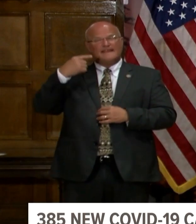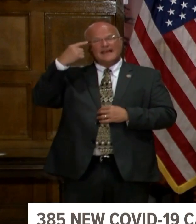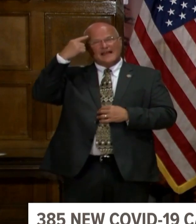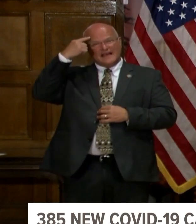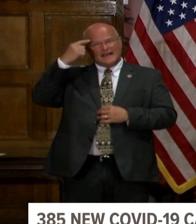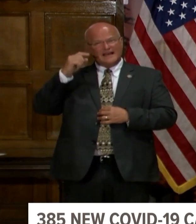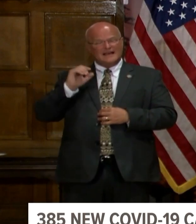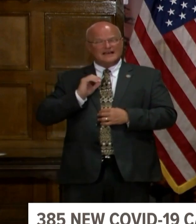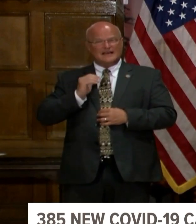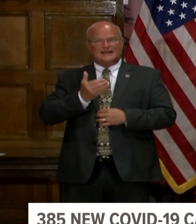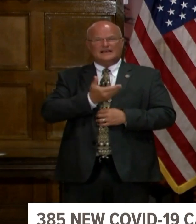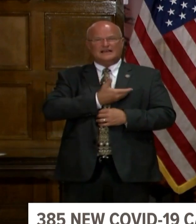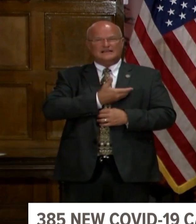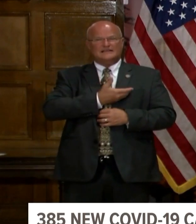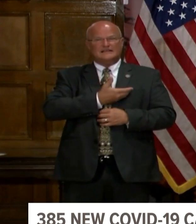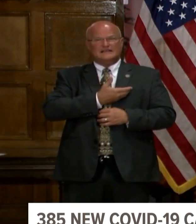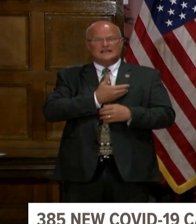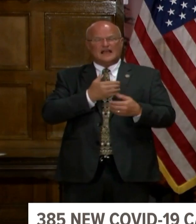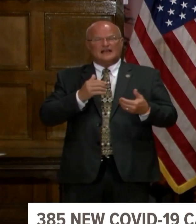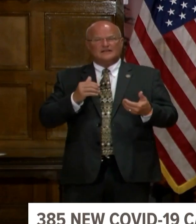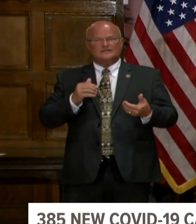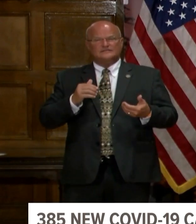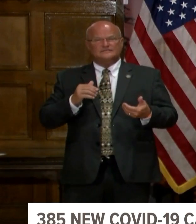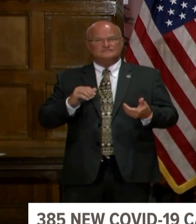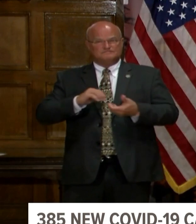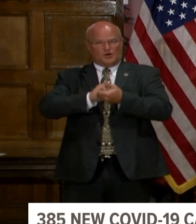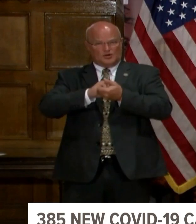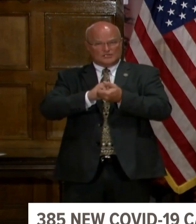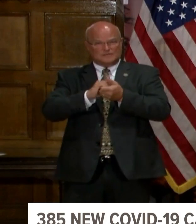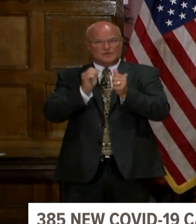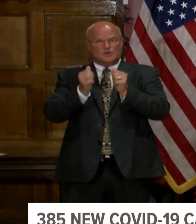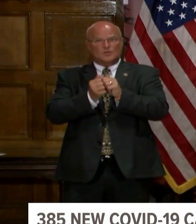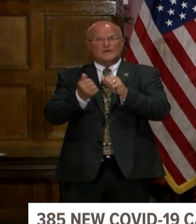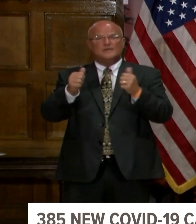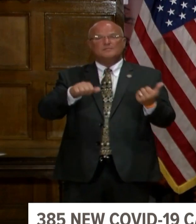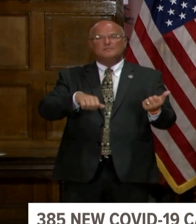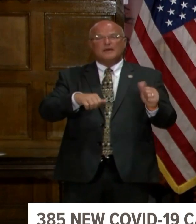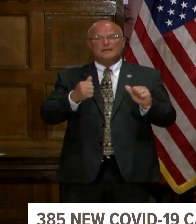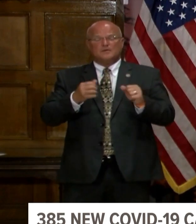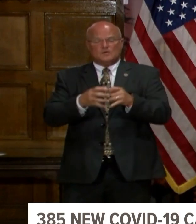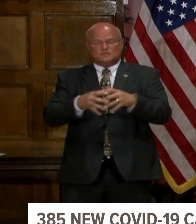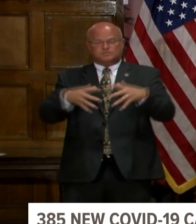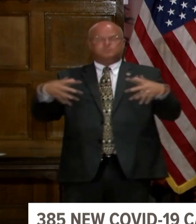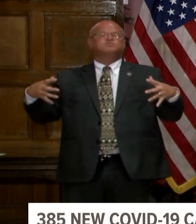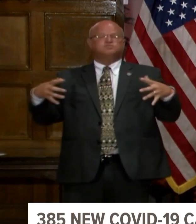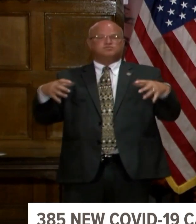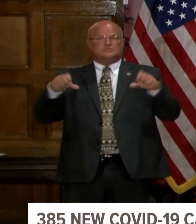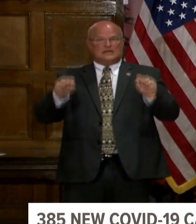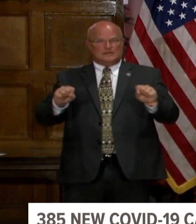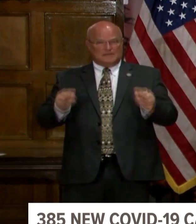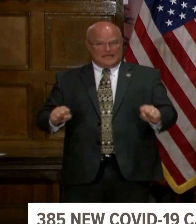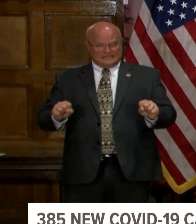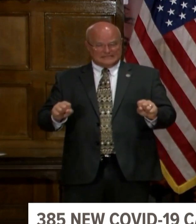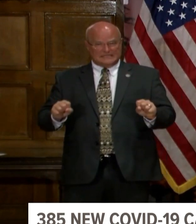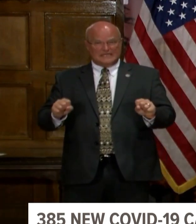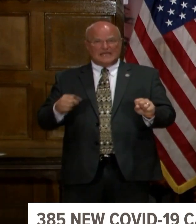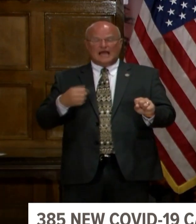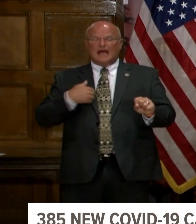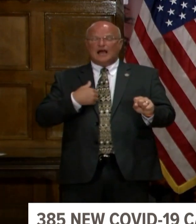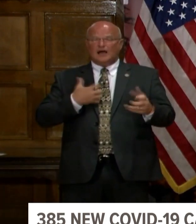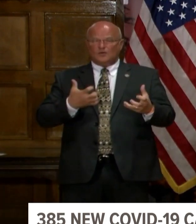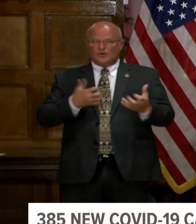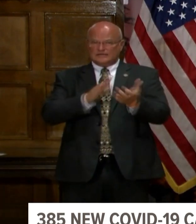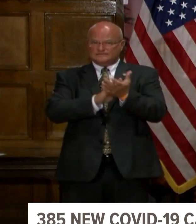our joint partnership with Baptist will expand our capacity significantly. I want to extol the efforts